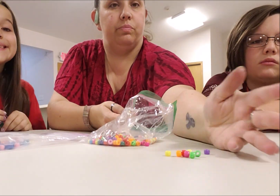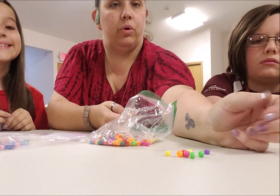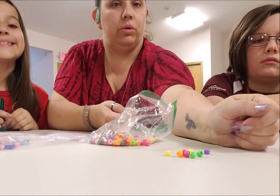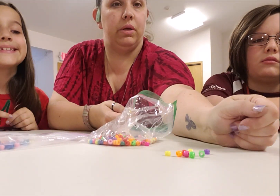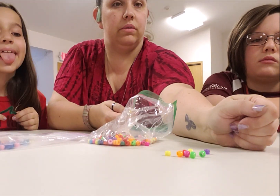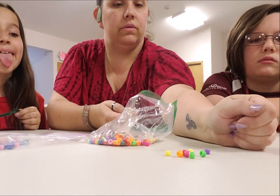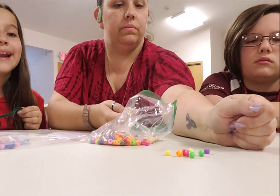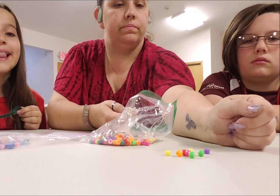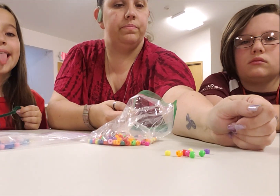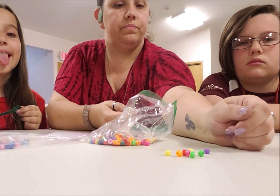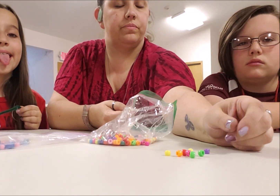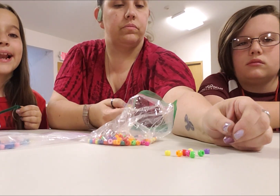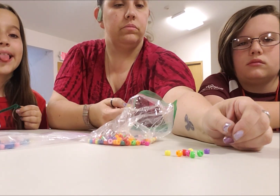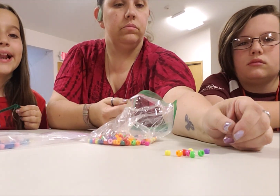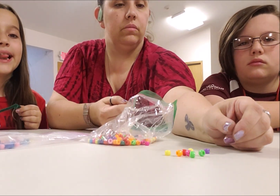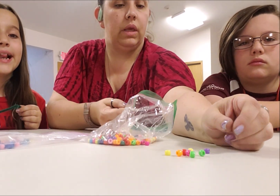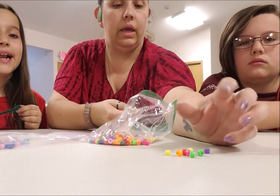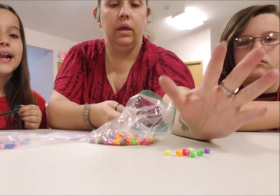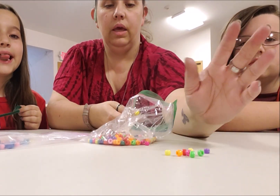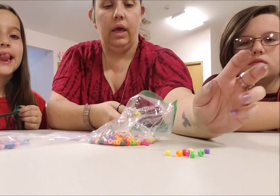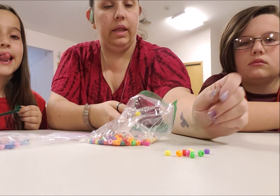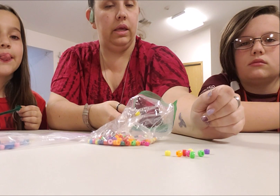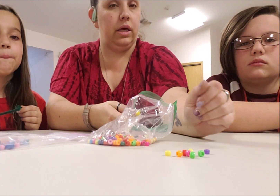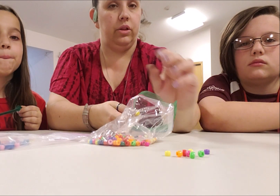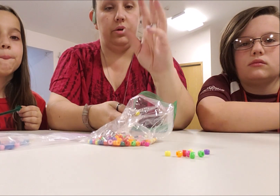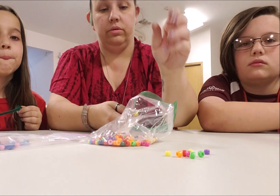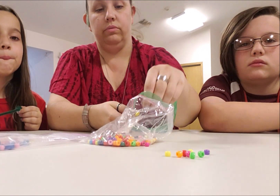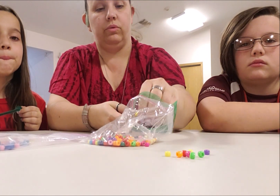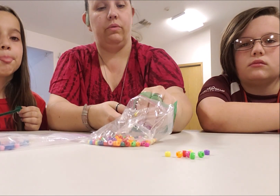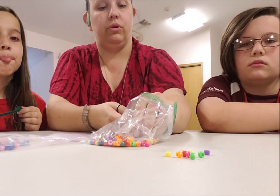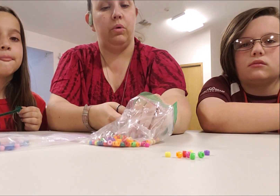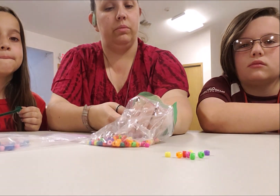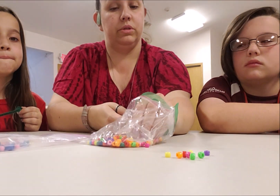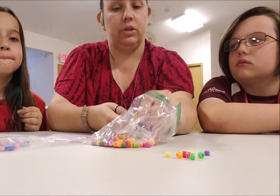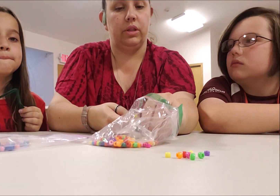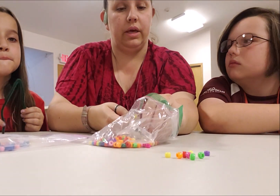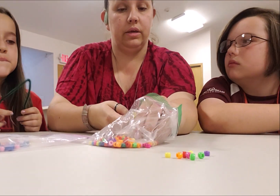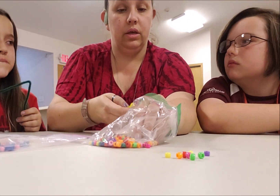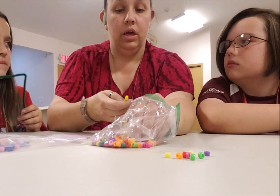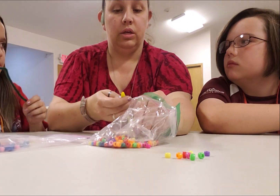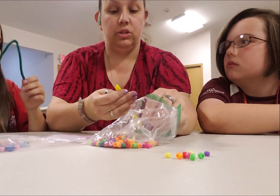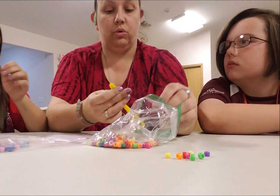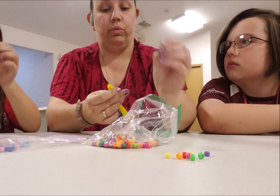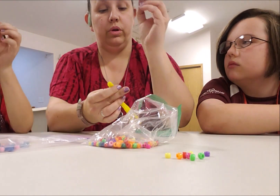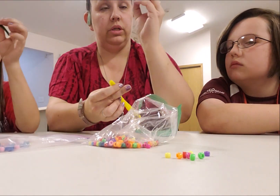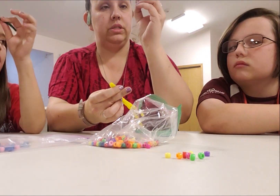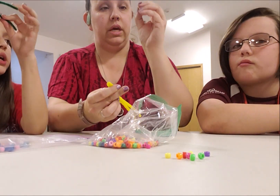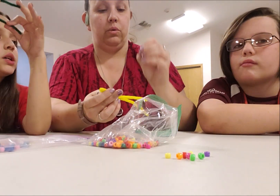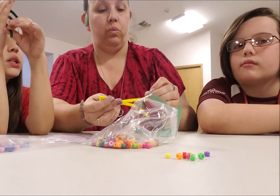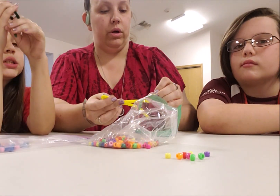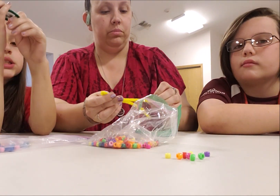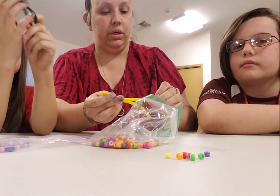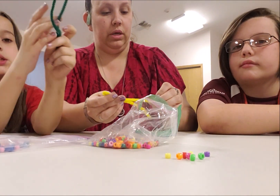pony beads. Okay? Any color, whatever you want them to look like. So we're going to take one bead,